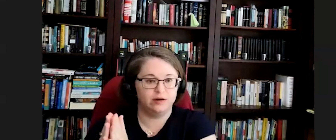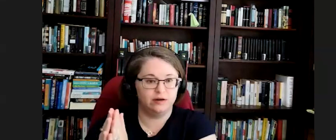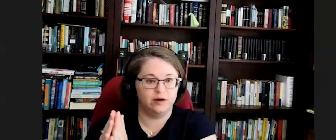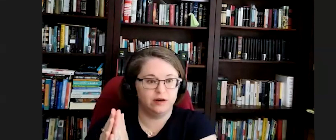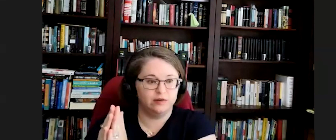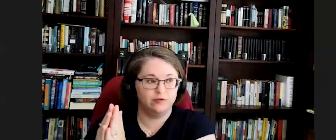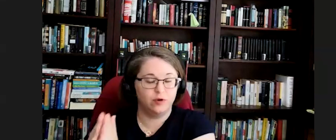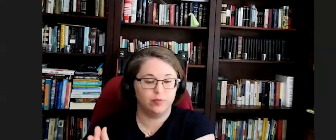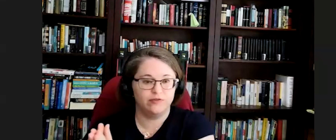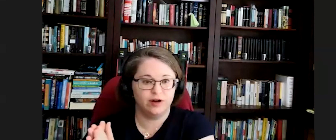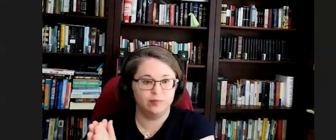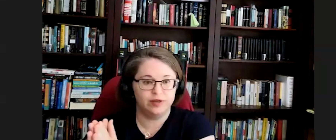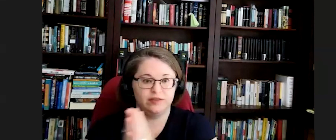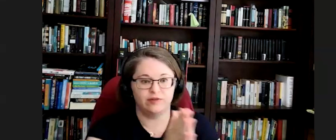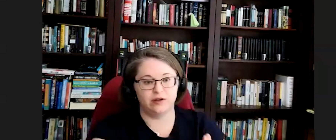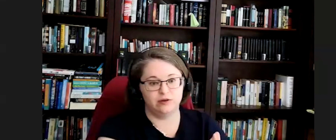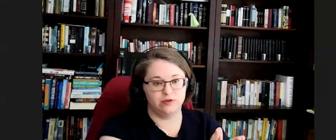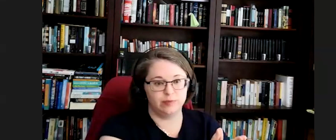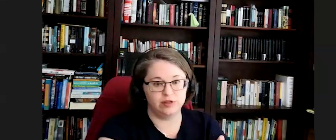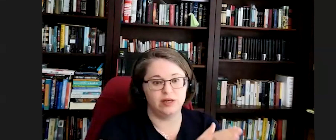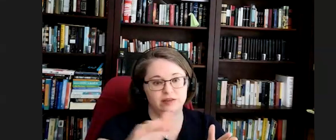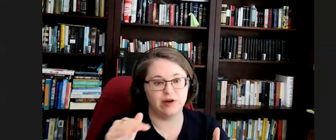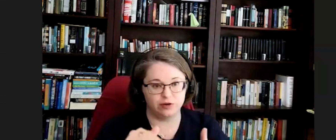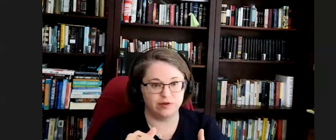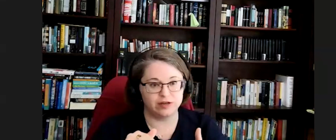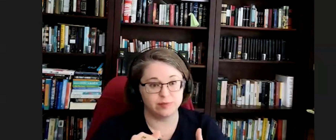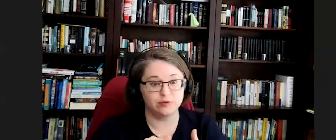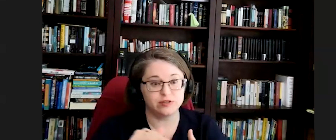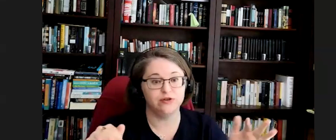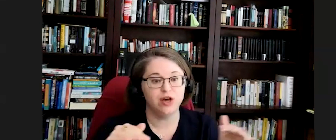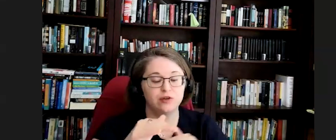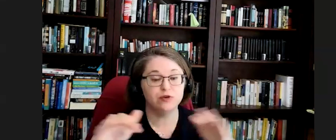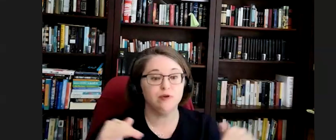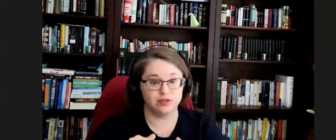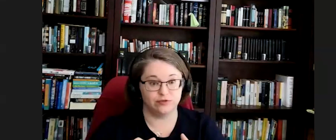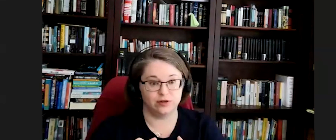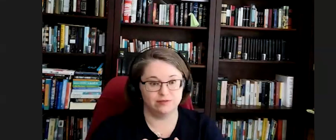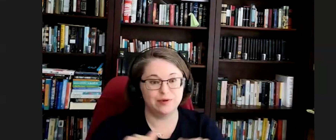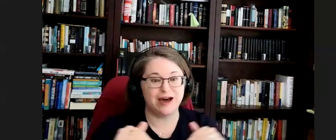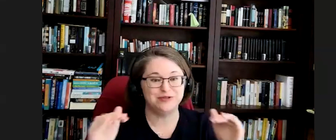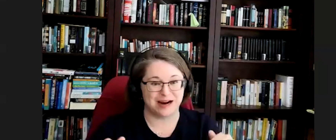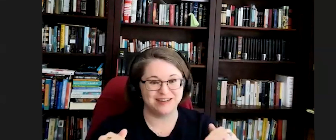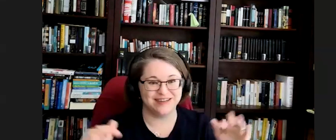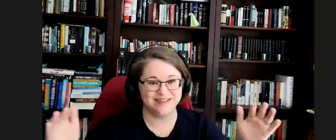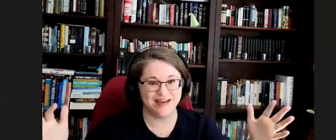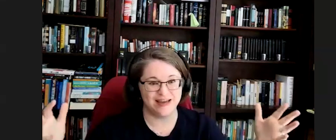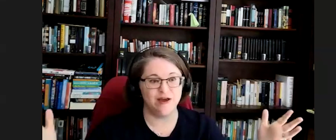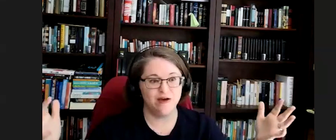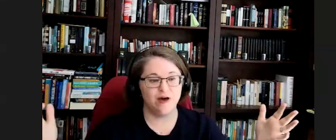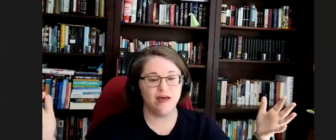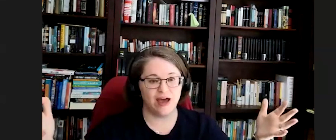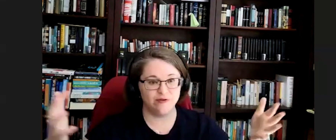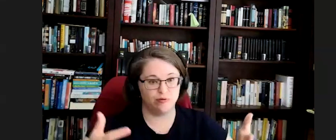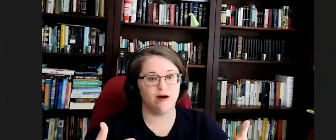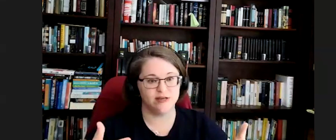of a for-profit company and the value of community and the value of academic research, those are all different. And we have to recognize that